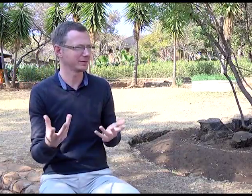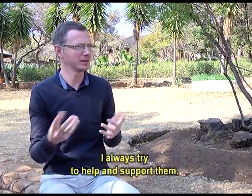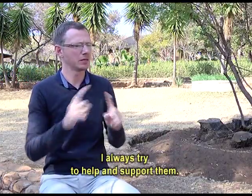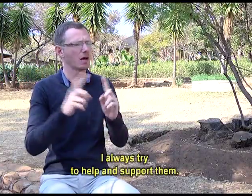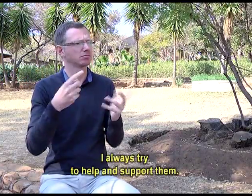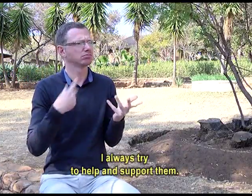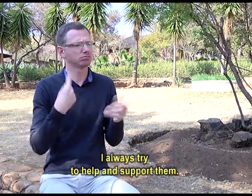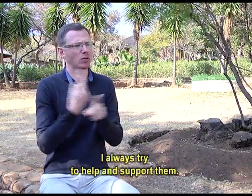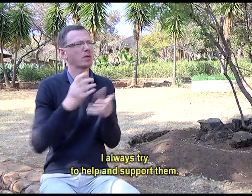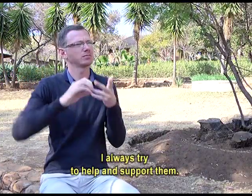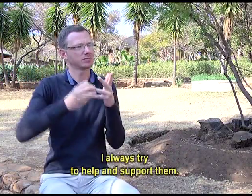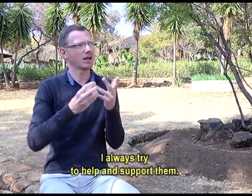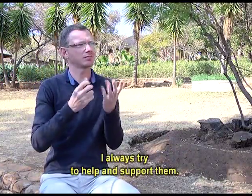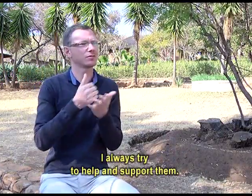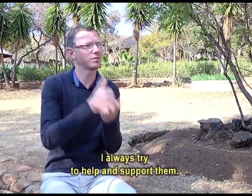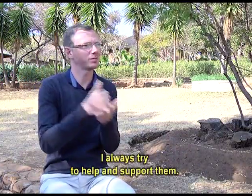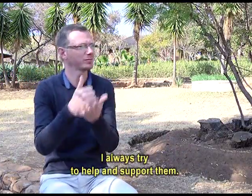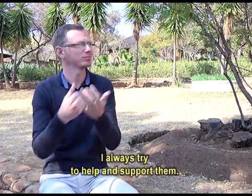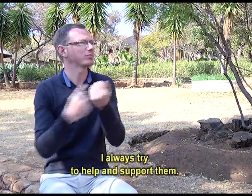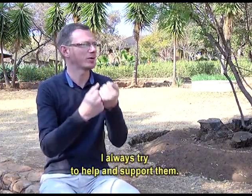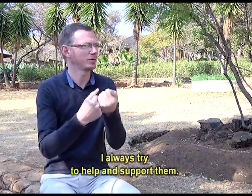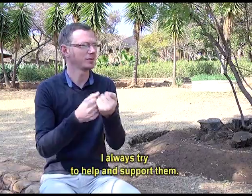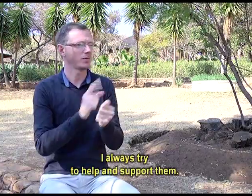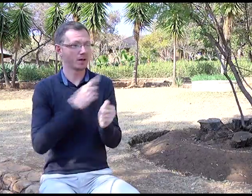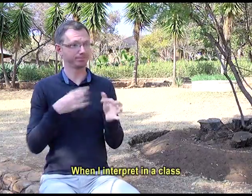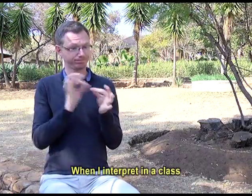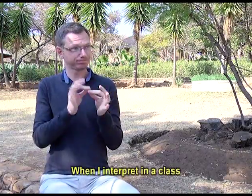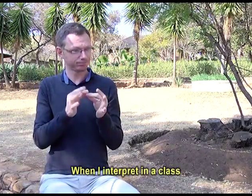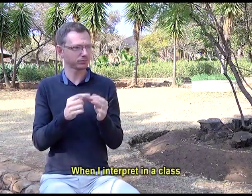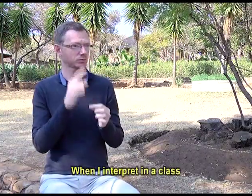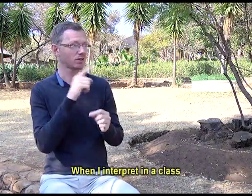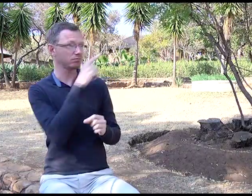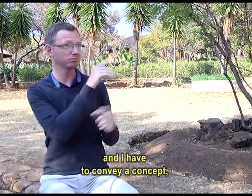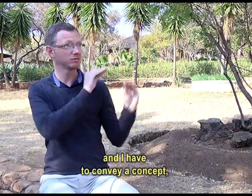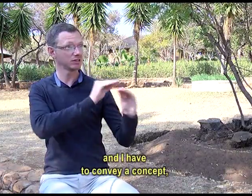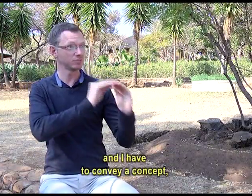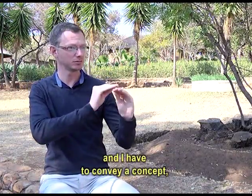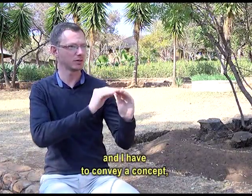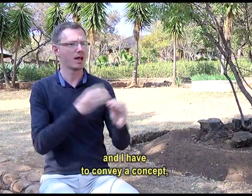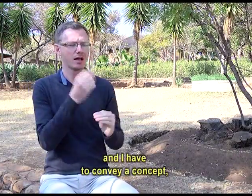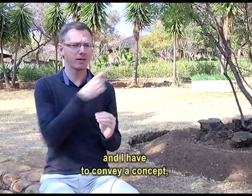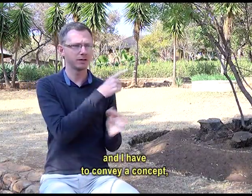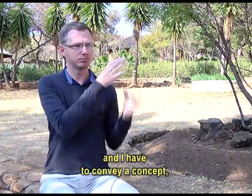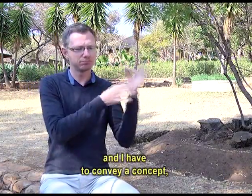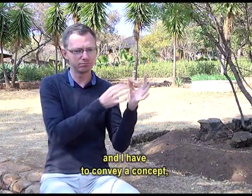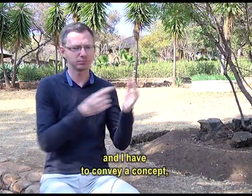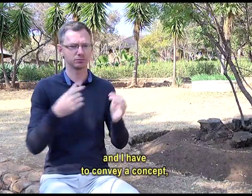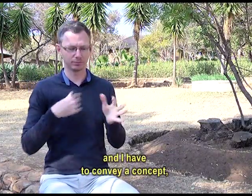I always try to help and support them. When I interpret in a class and I have to convey a concept, I'll